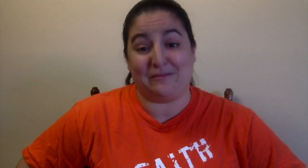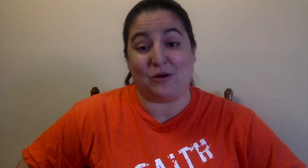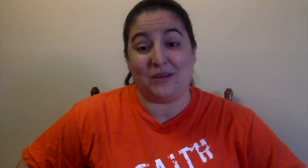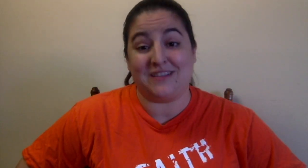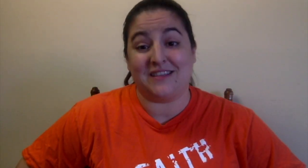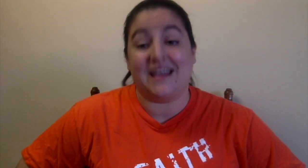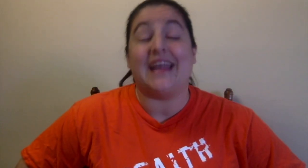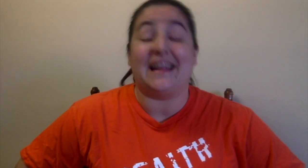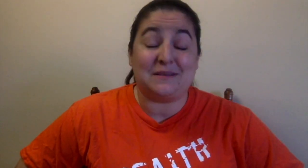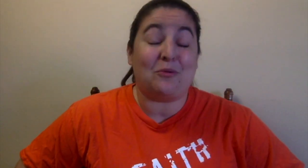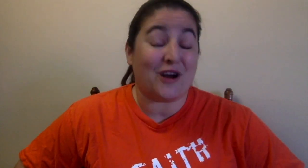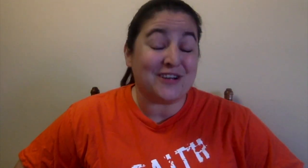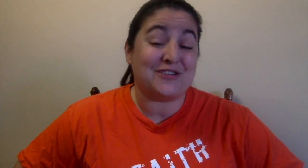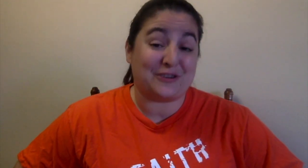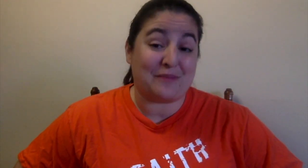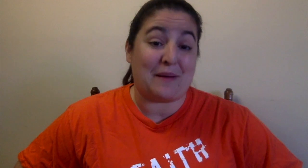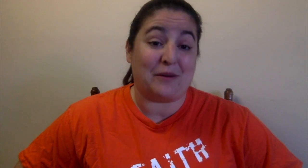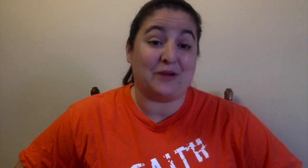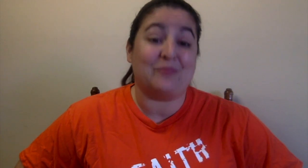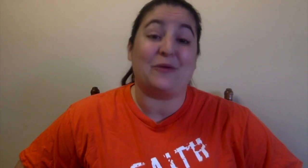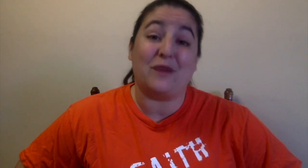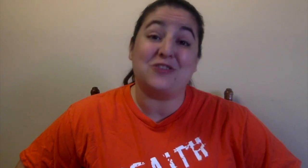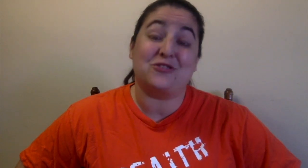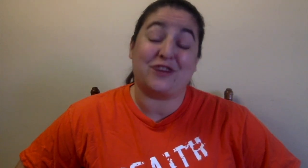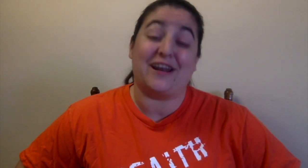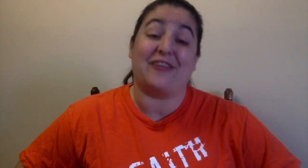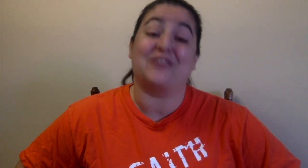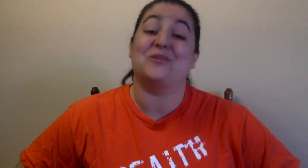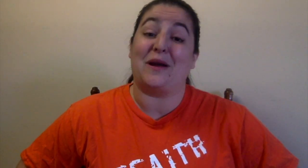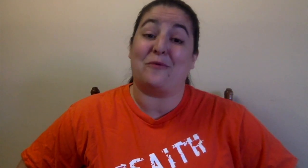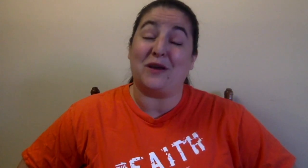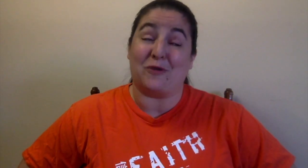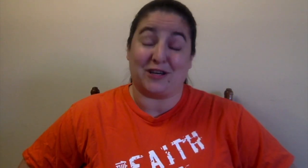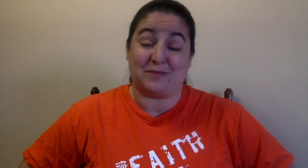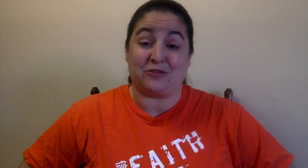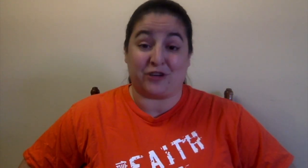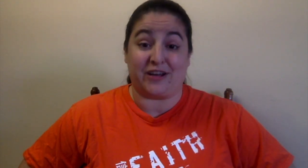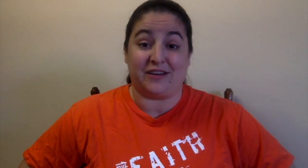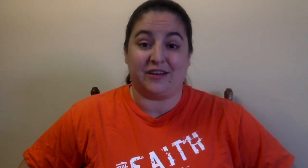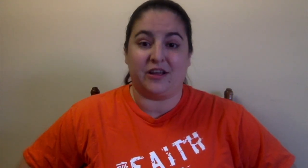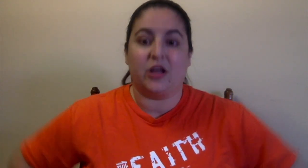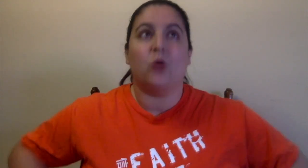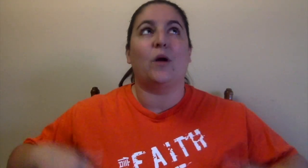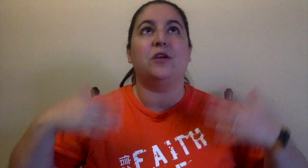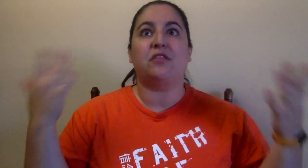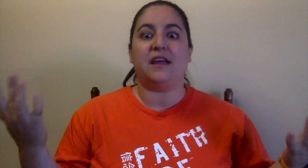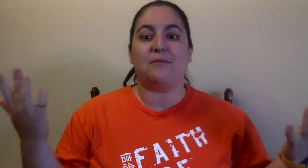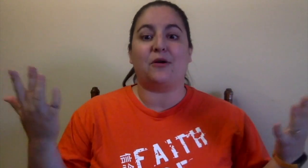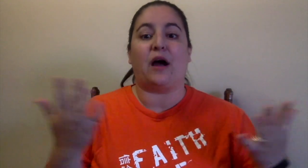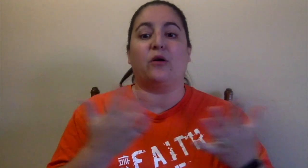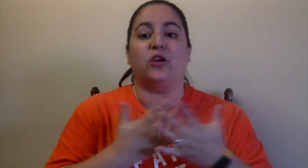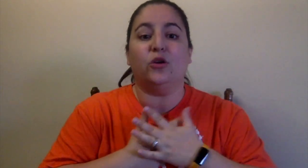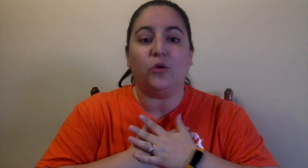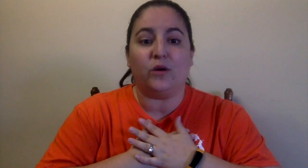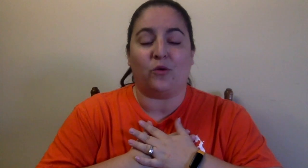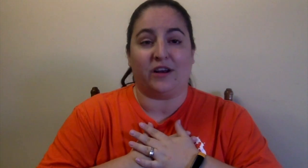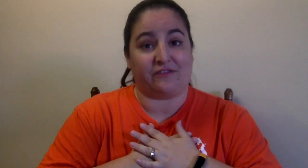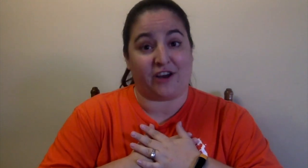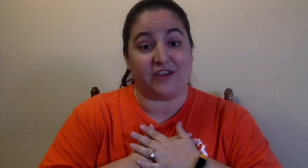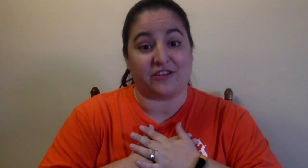friend and told your other friends to be sure to include them? Friends stand up for one